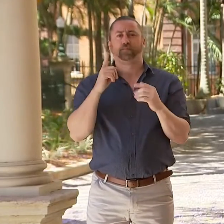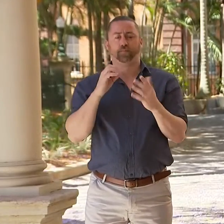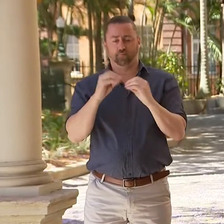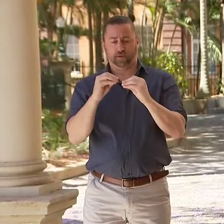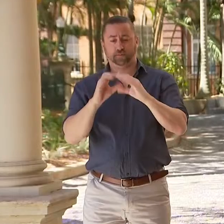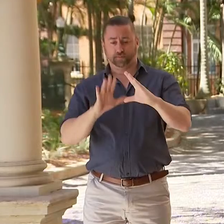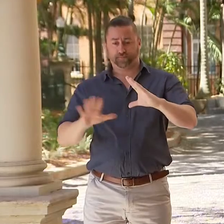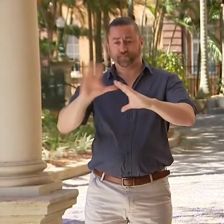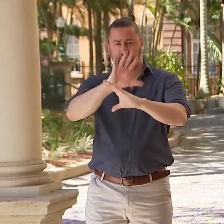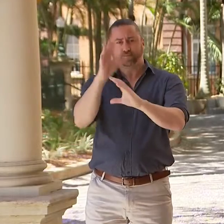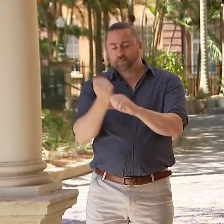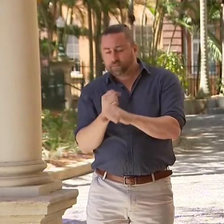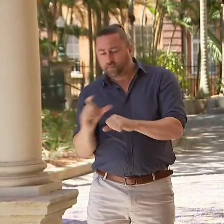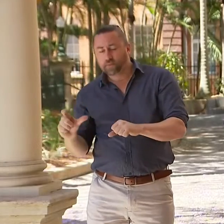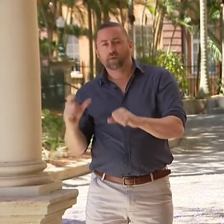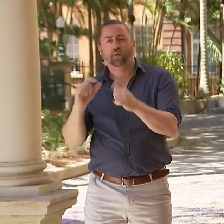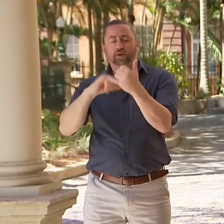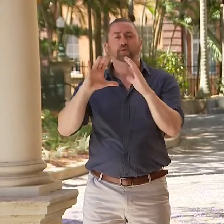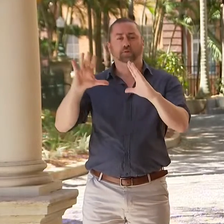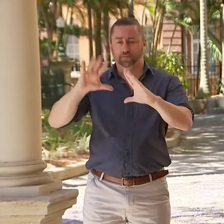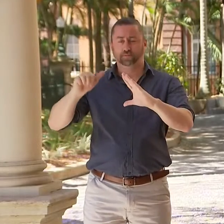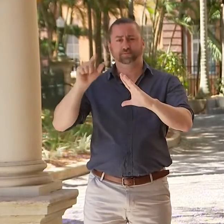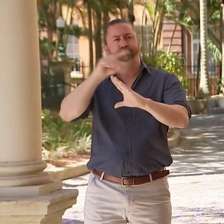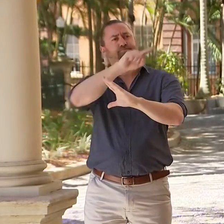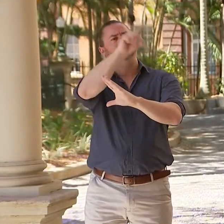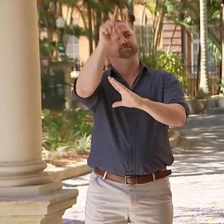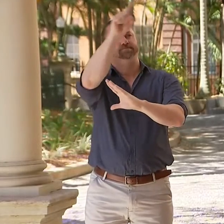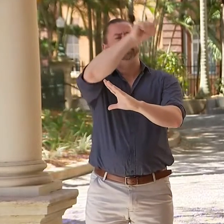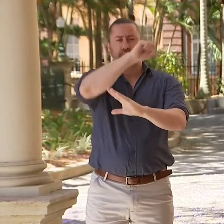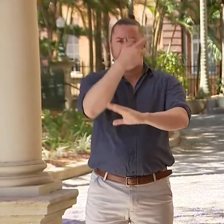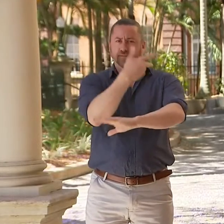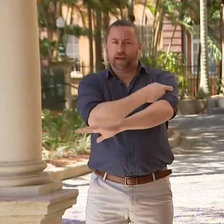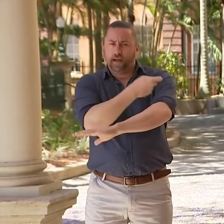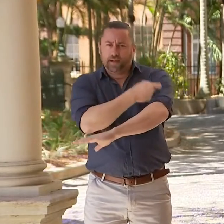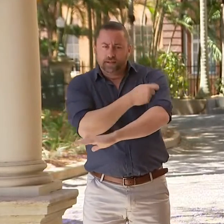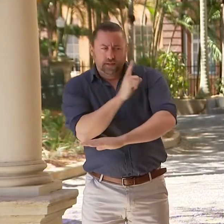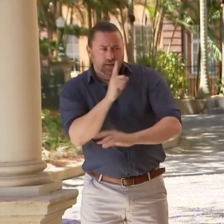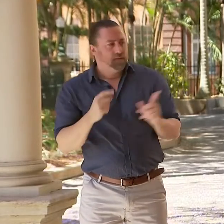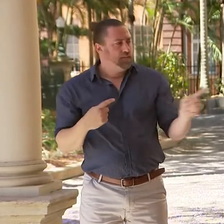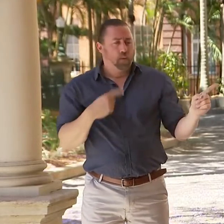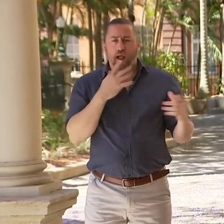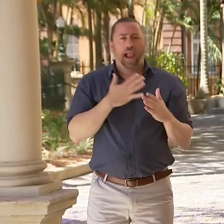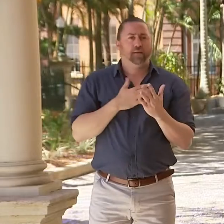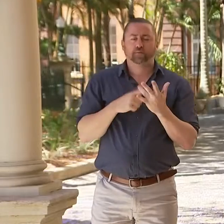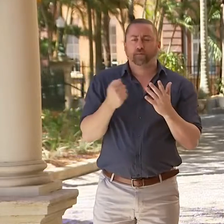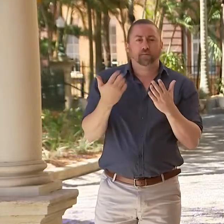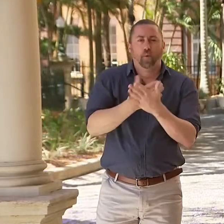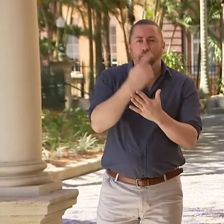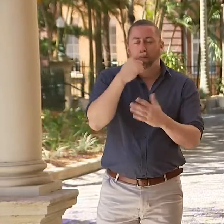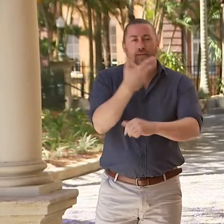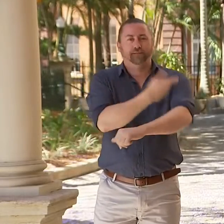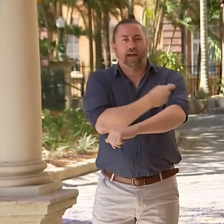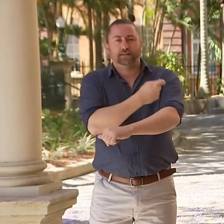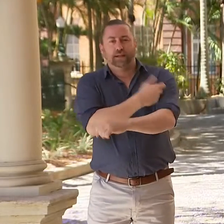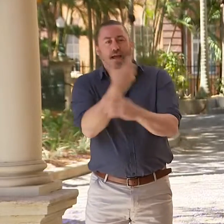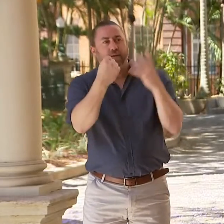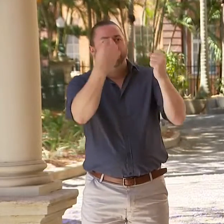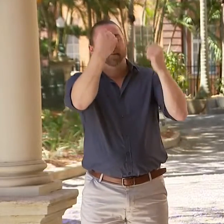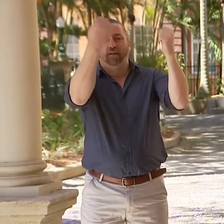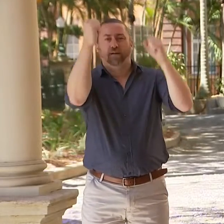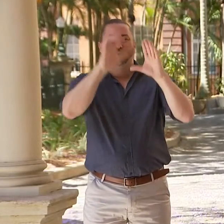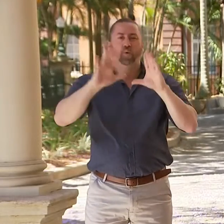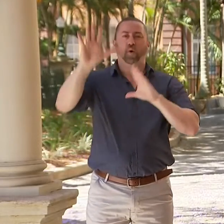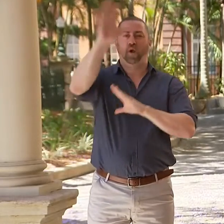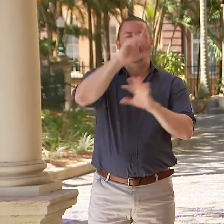outside South Wales? Throughout our state, I would of course like to see our vaccine numbers go up. They are going up every